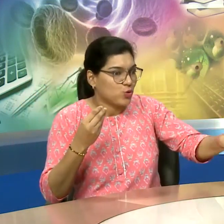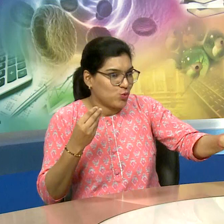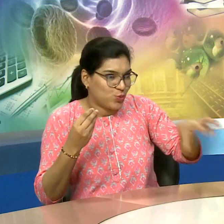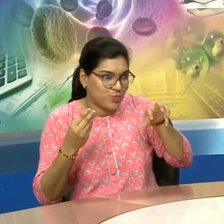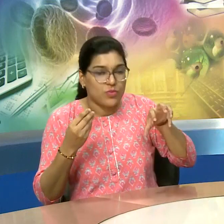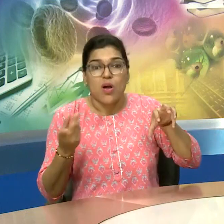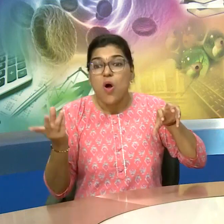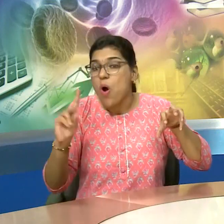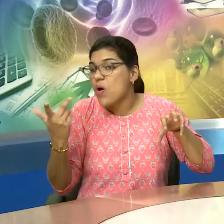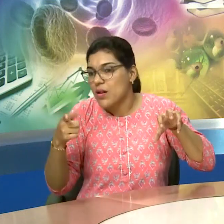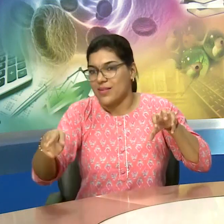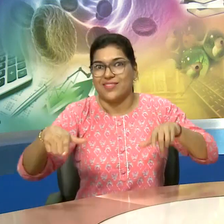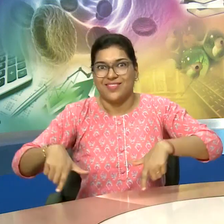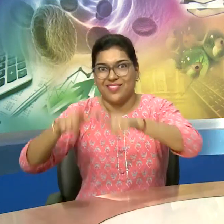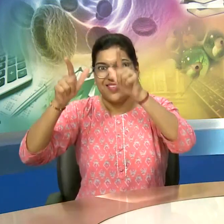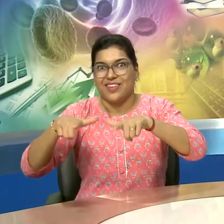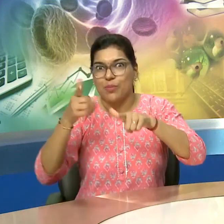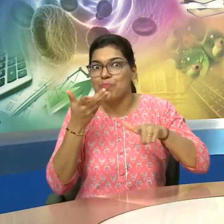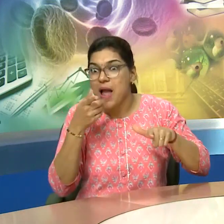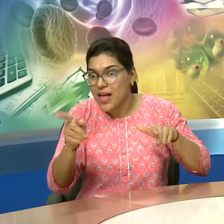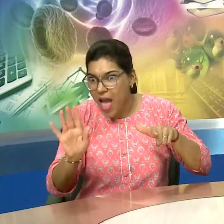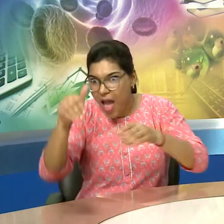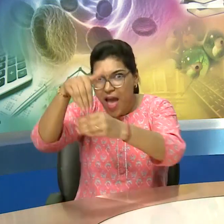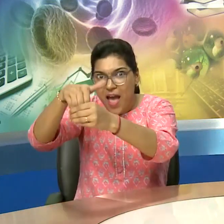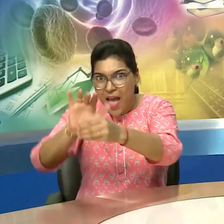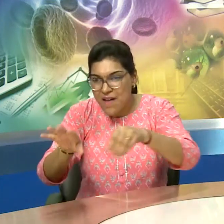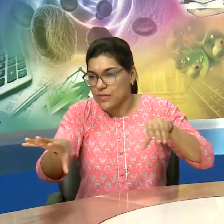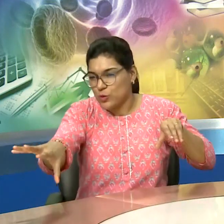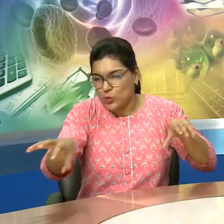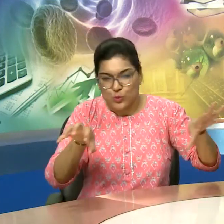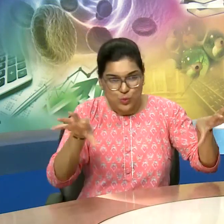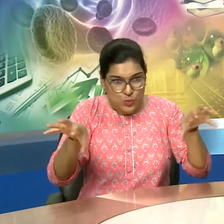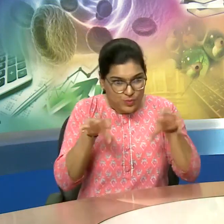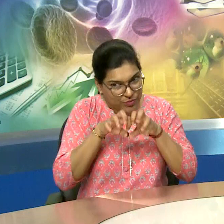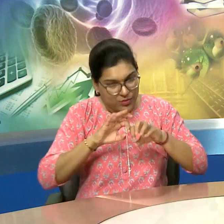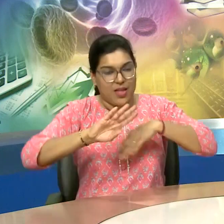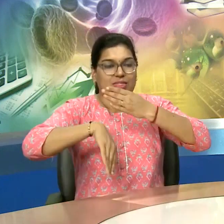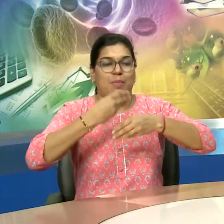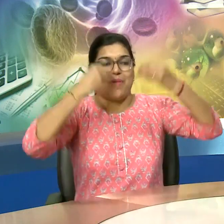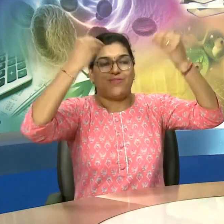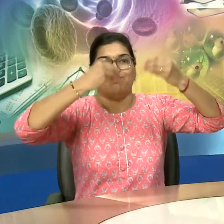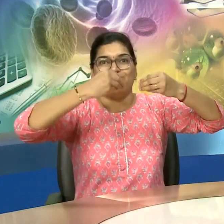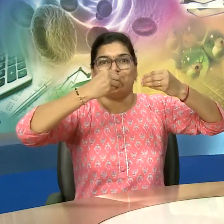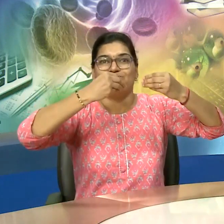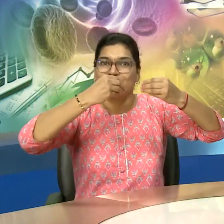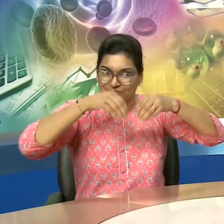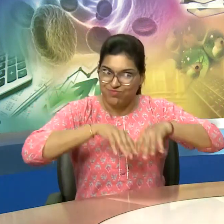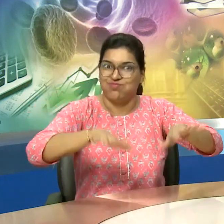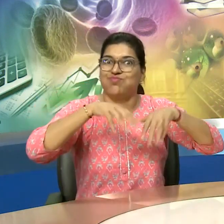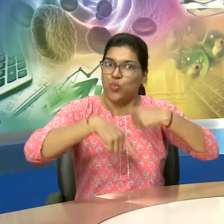and it helps in forming rain clouds, and cutting of trees and clearing of forests